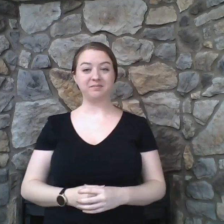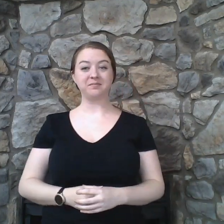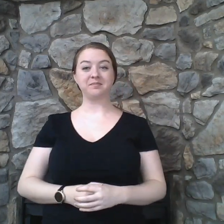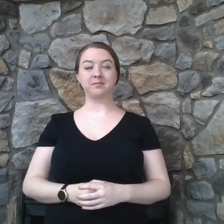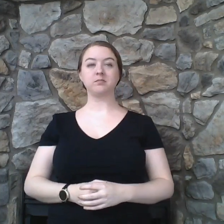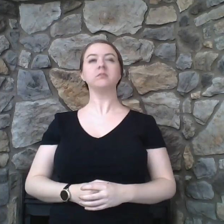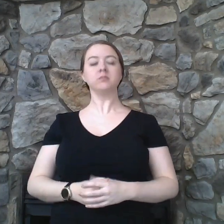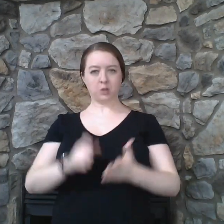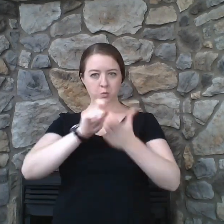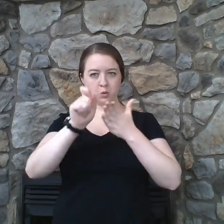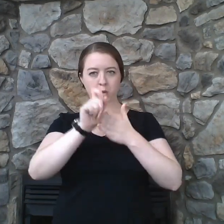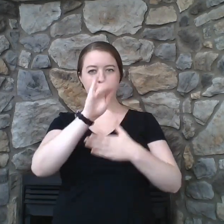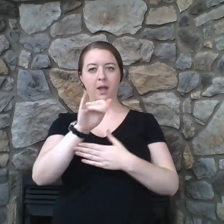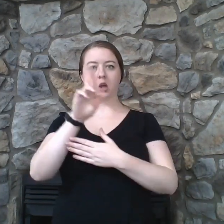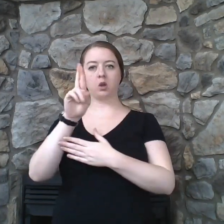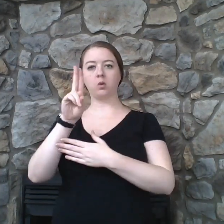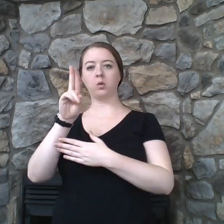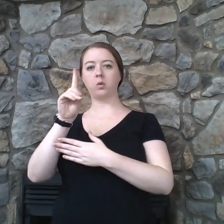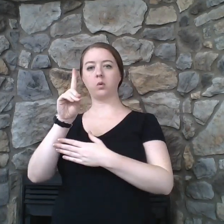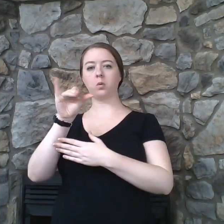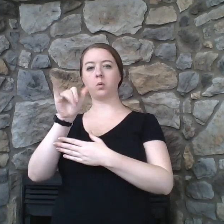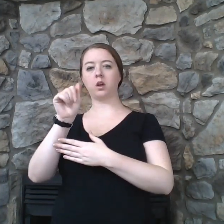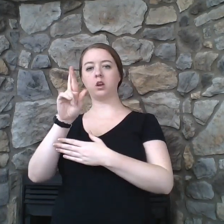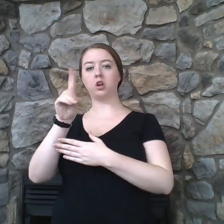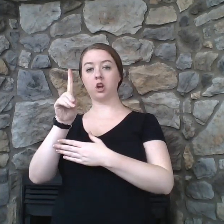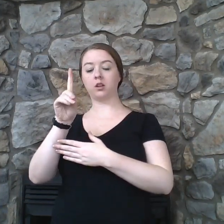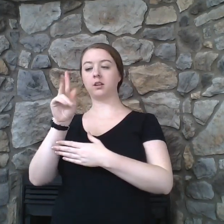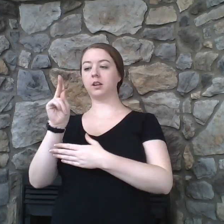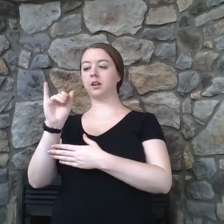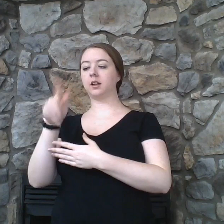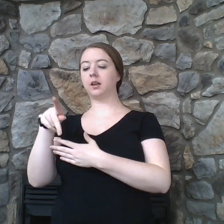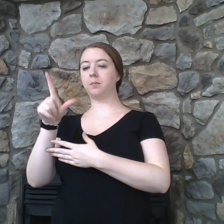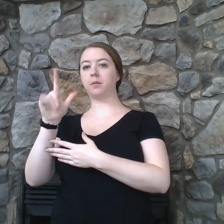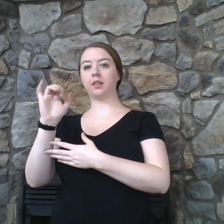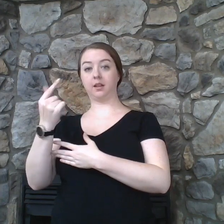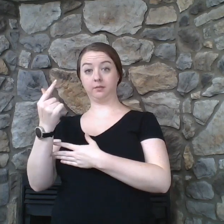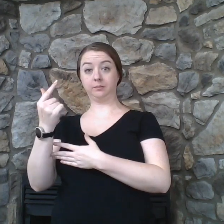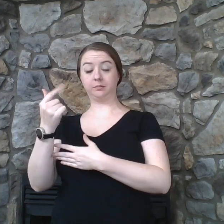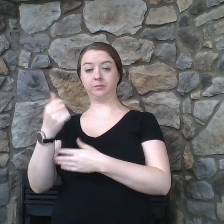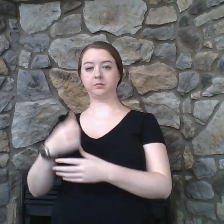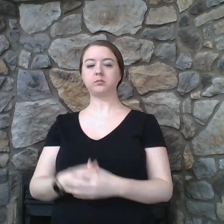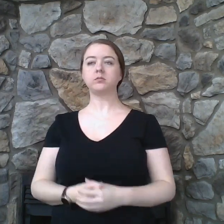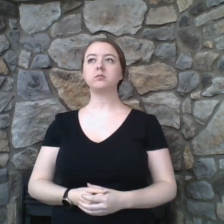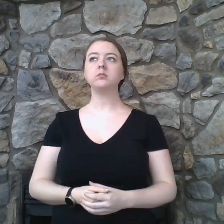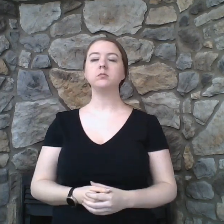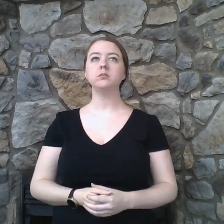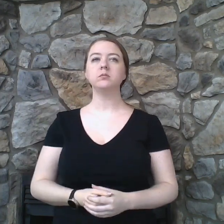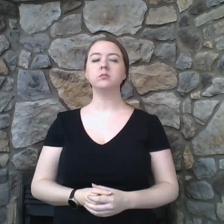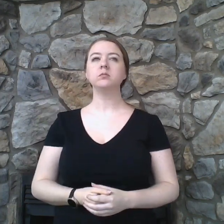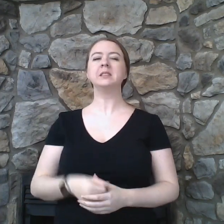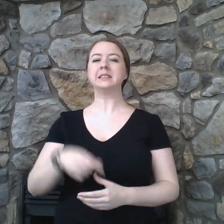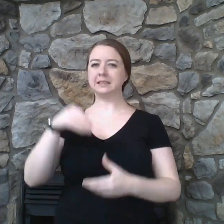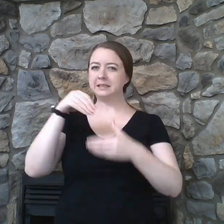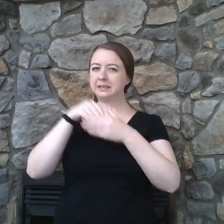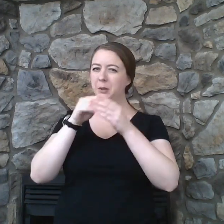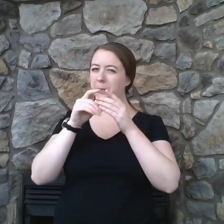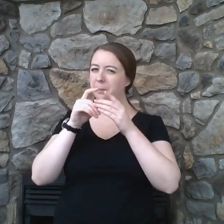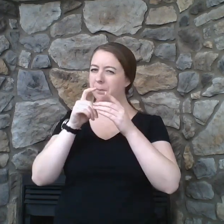I think. It was written by Rudyard Kipling, and it's in